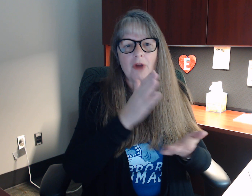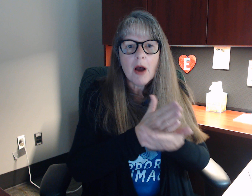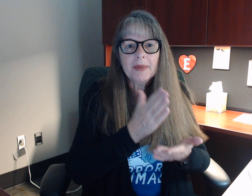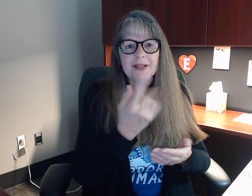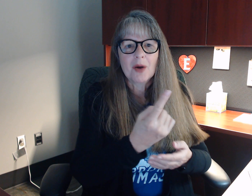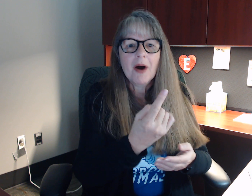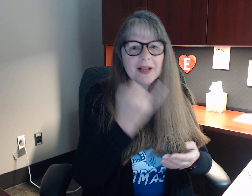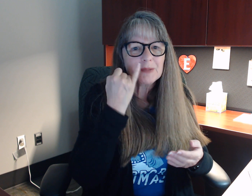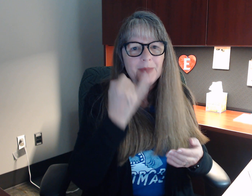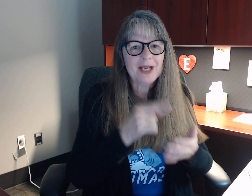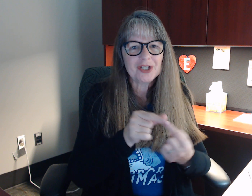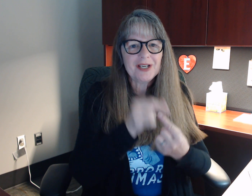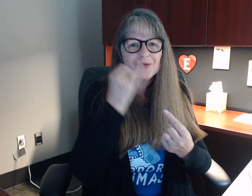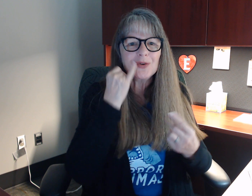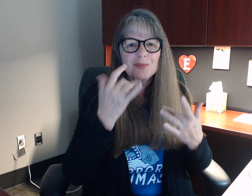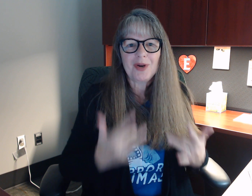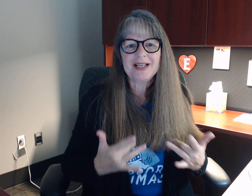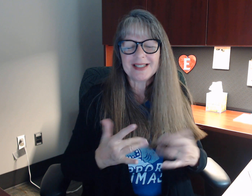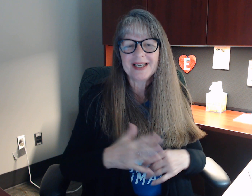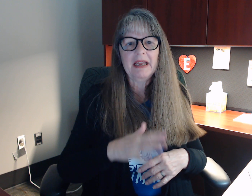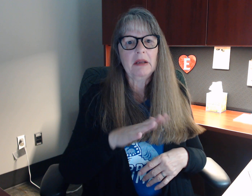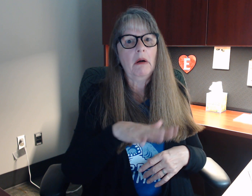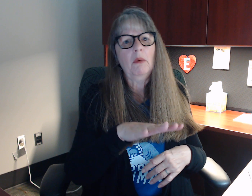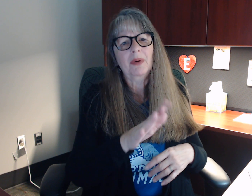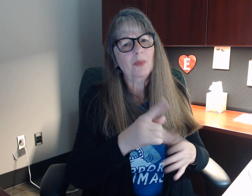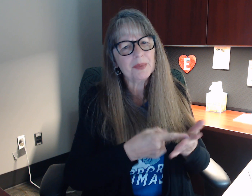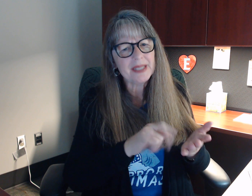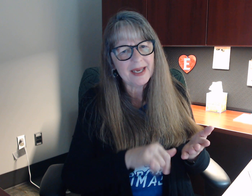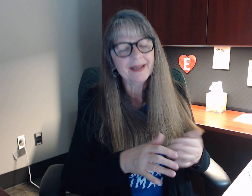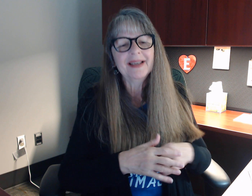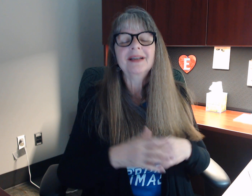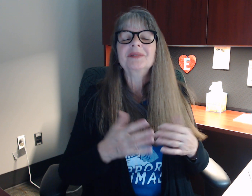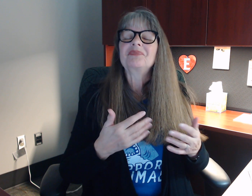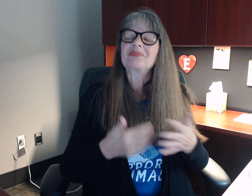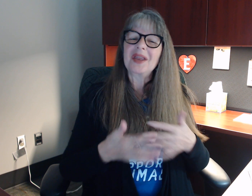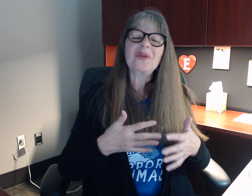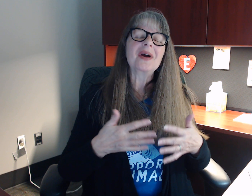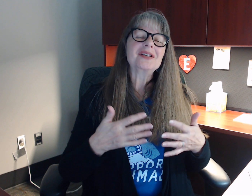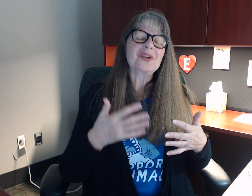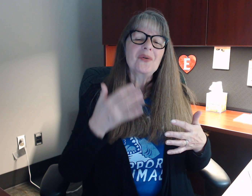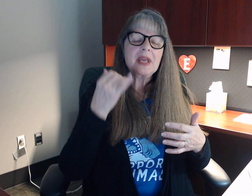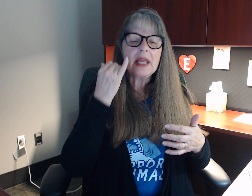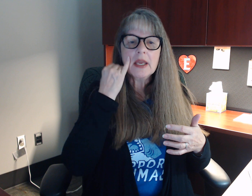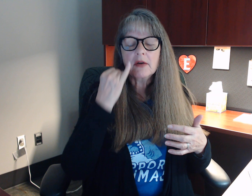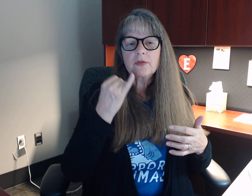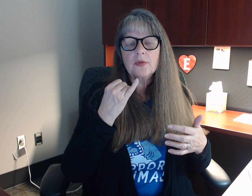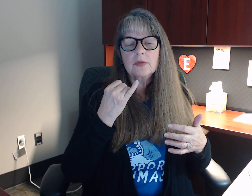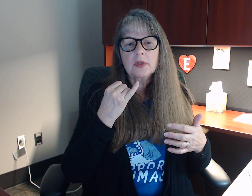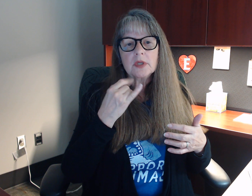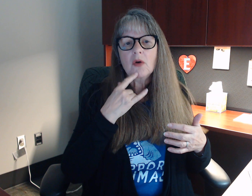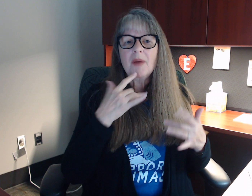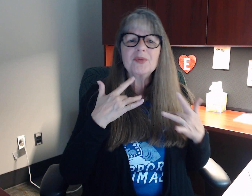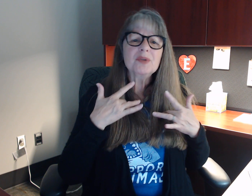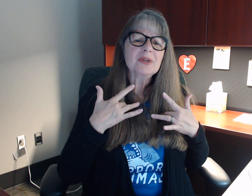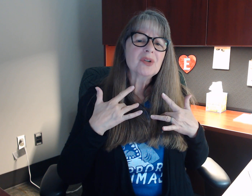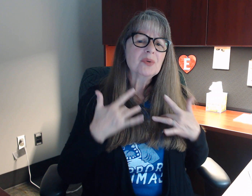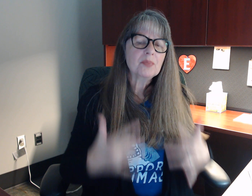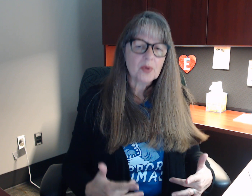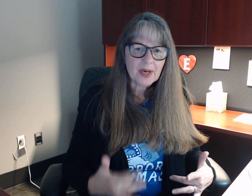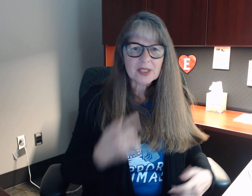stopping someone, especially if they're depressed, and go, oh, what was that? Anyway, so if they say, oh, I've just been so depressed